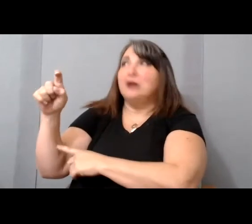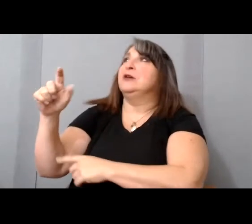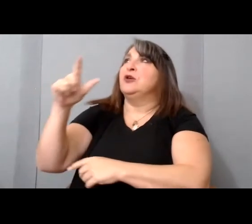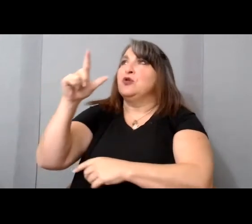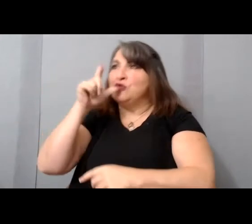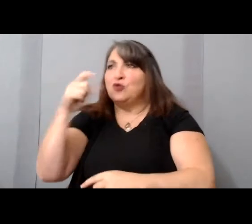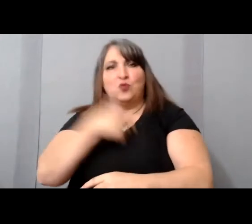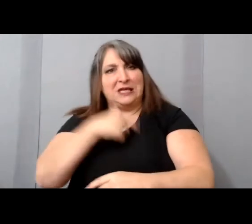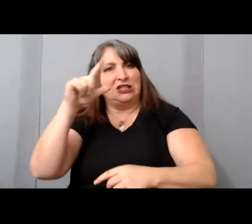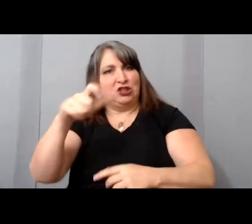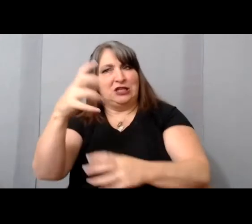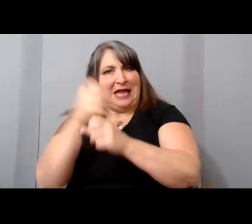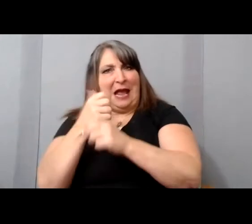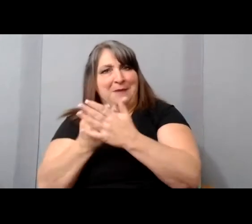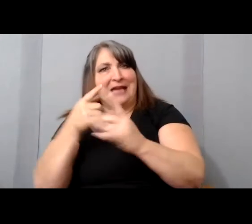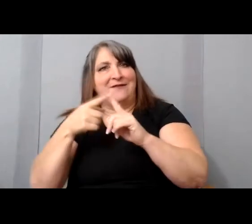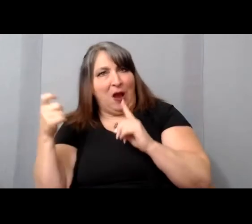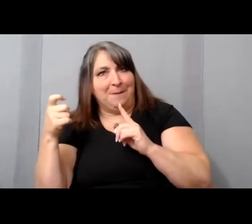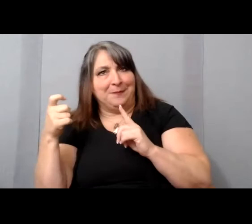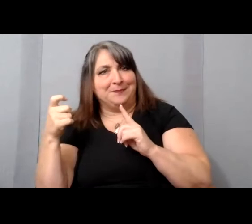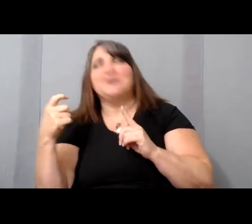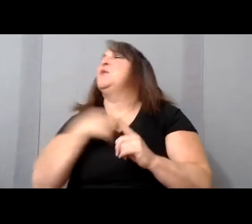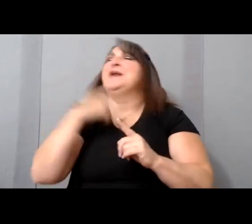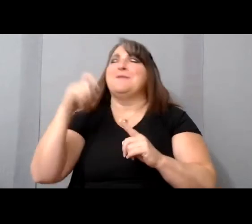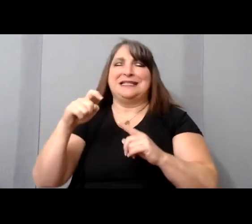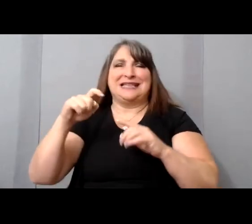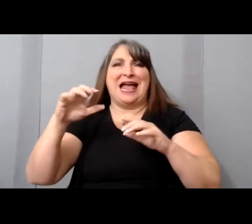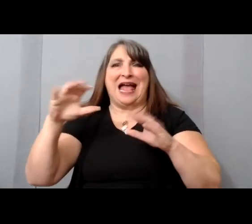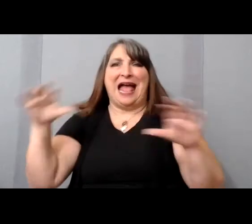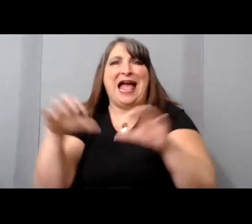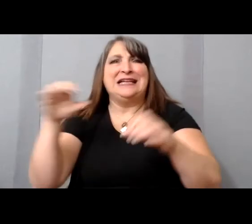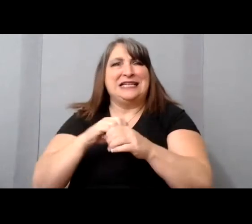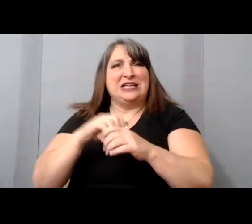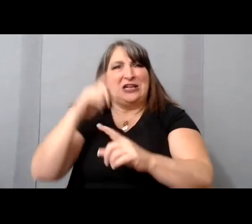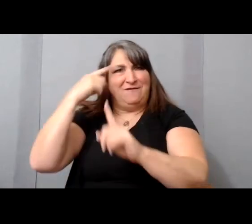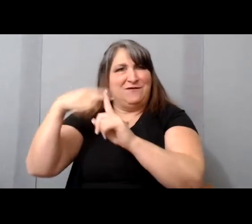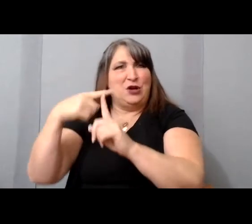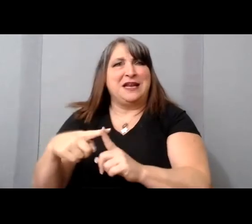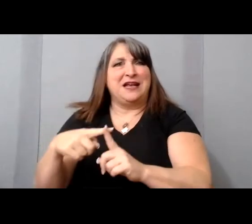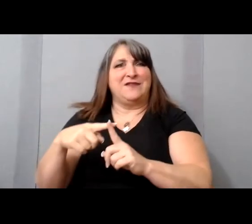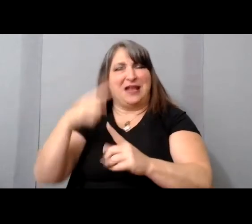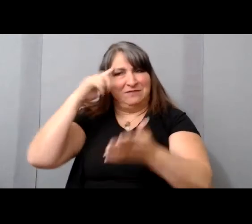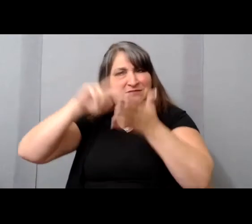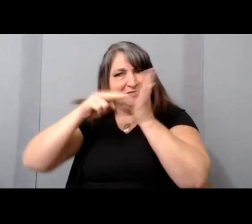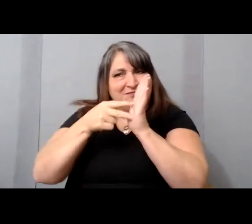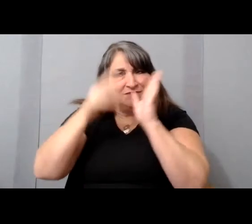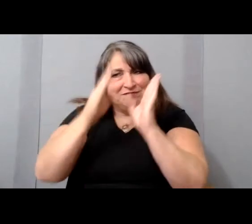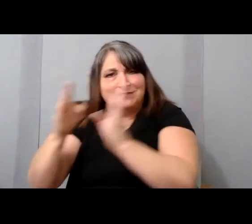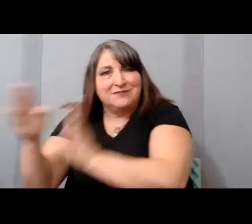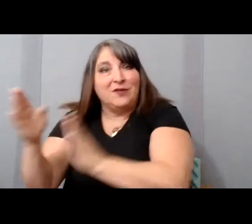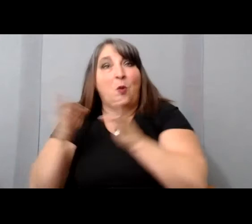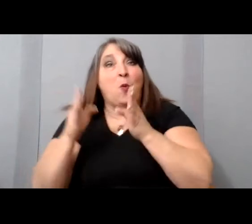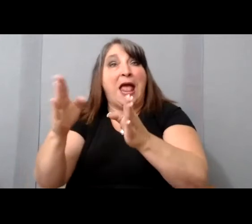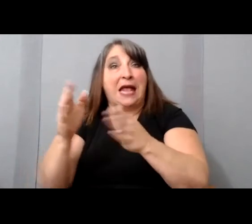and that should be us. We must act in an affirmative and deliberative way to lead so people will follow